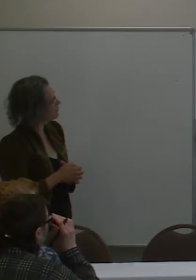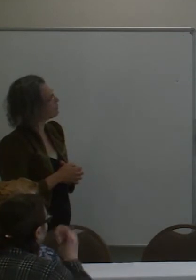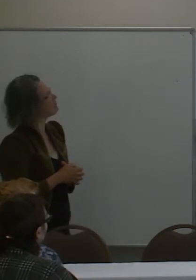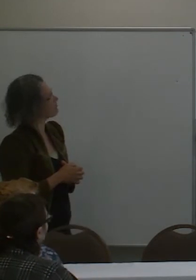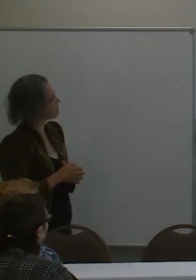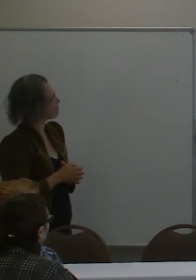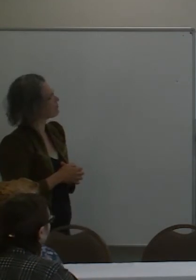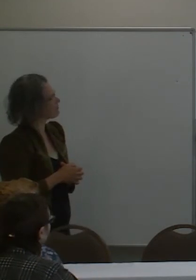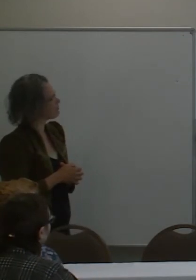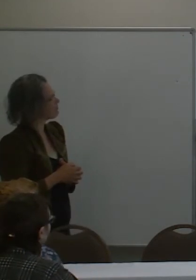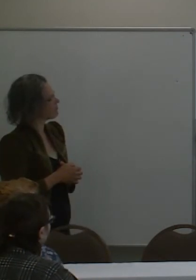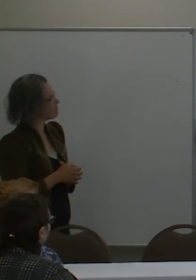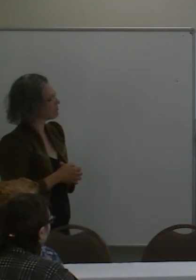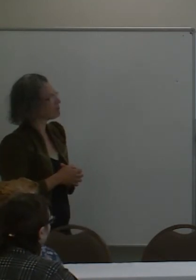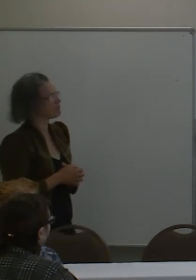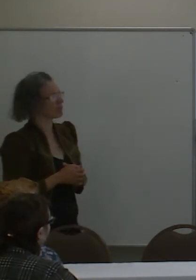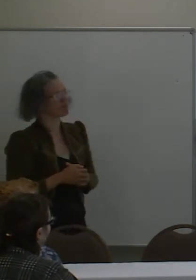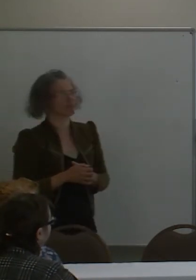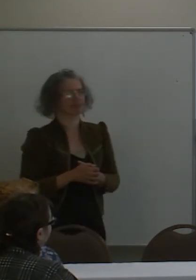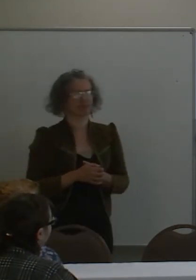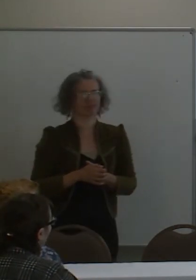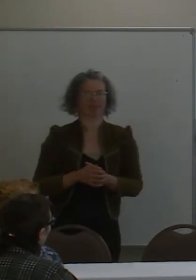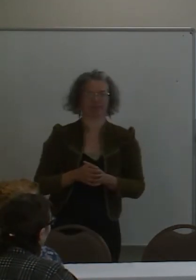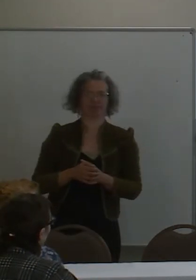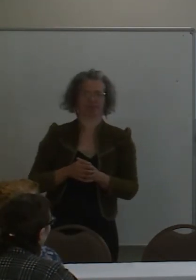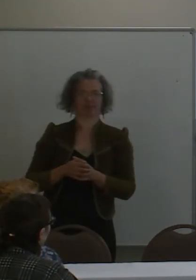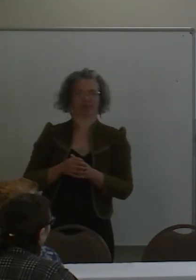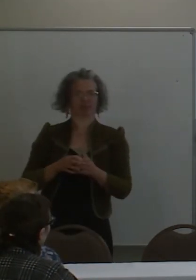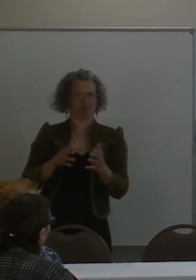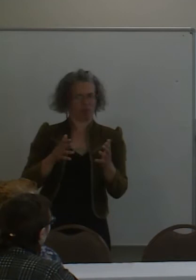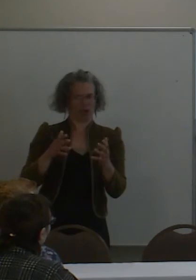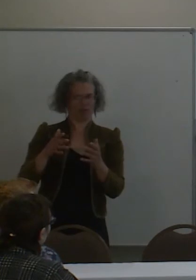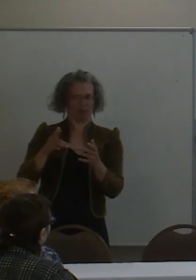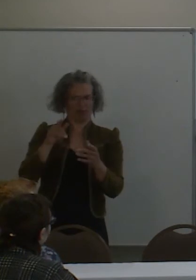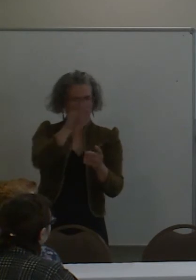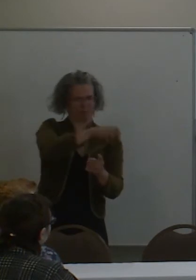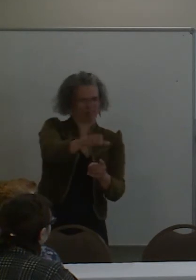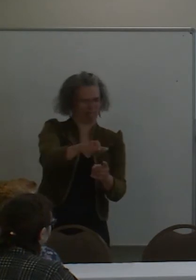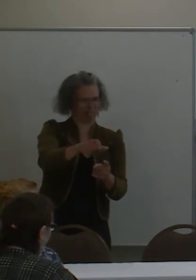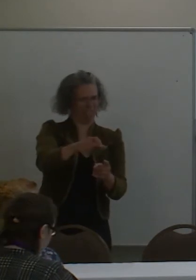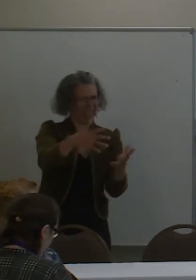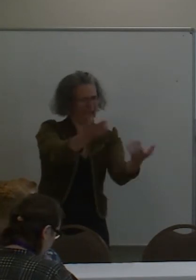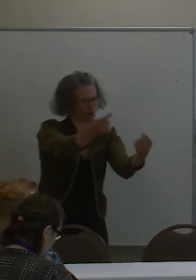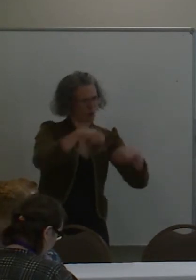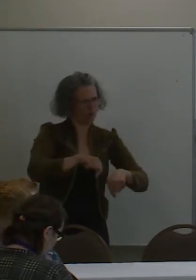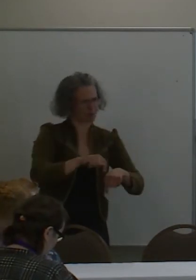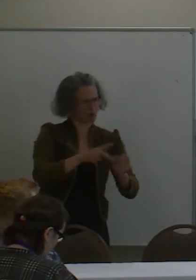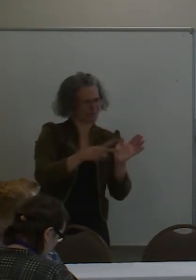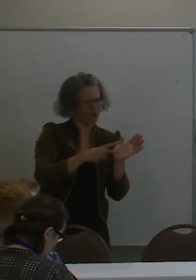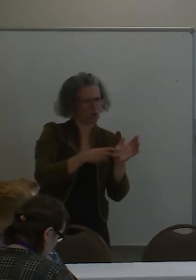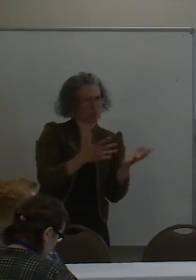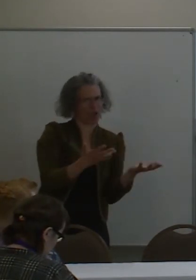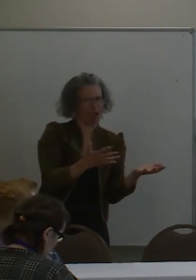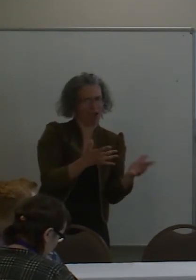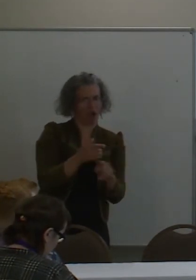Vancouver, the evolution of Vancouver's neighborhoods, and personal stories as a way to